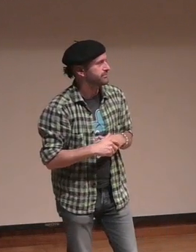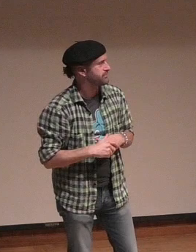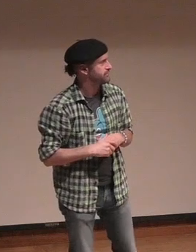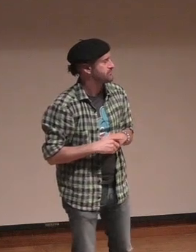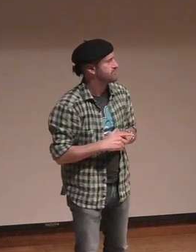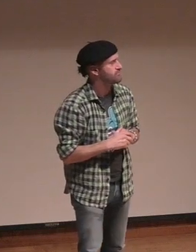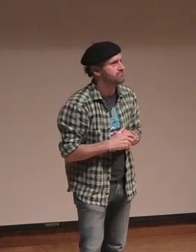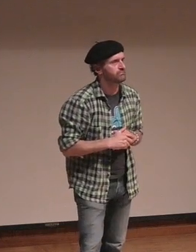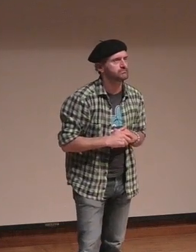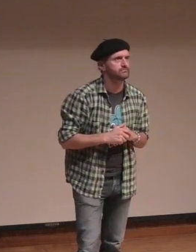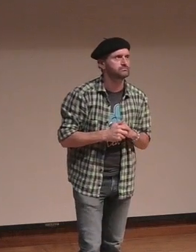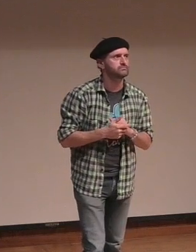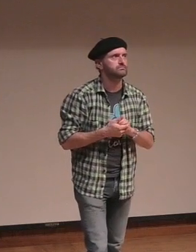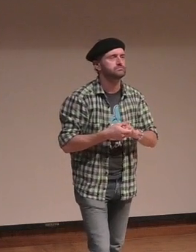Like, for example,